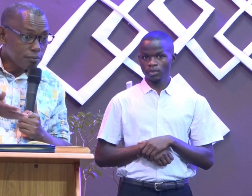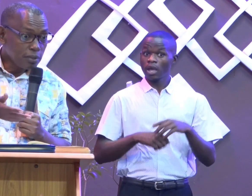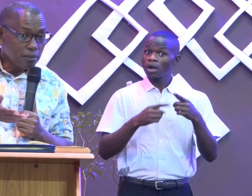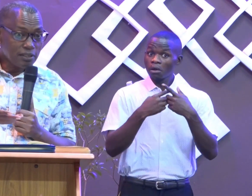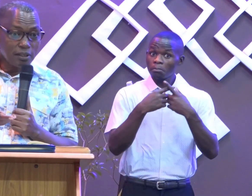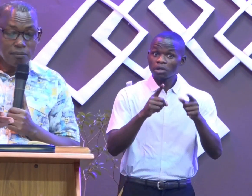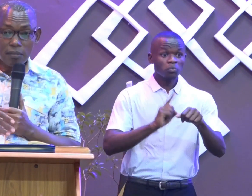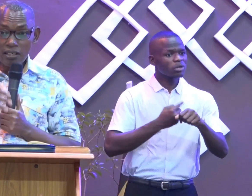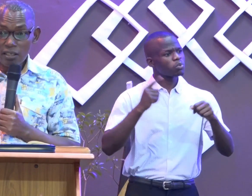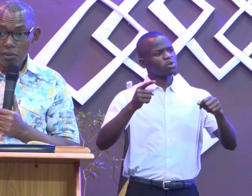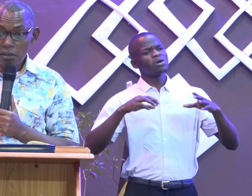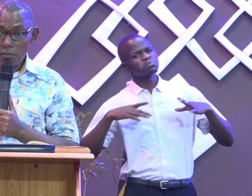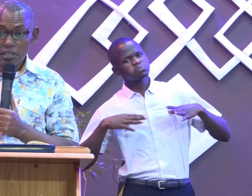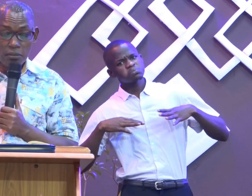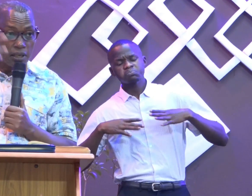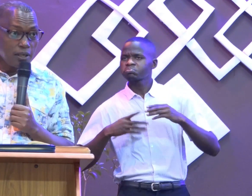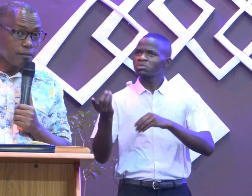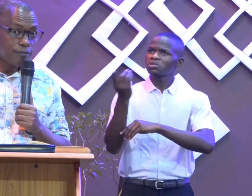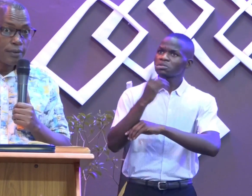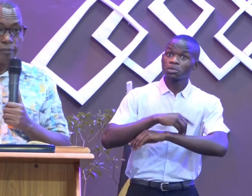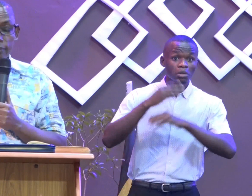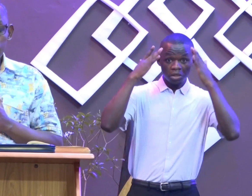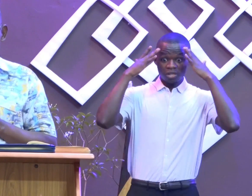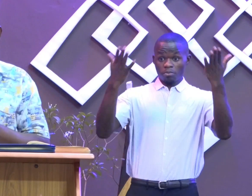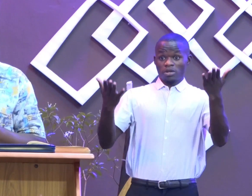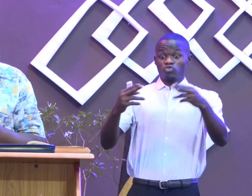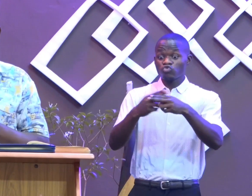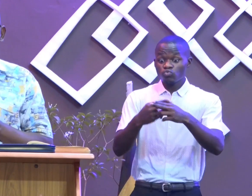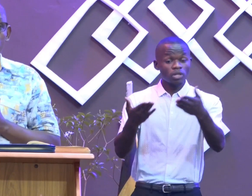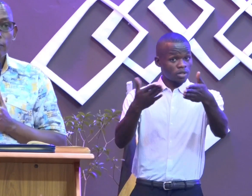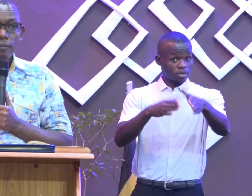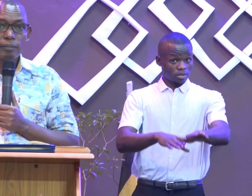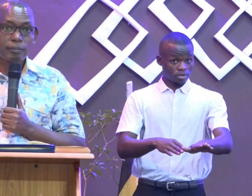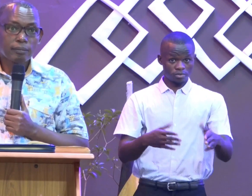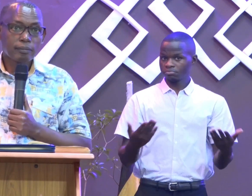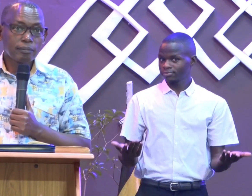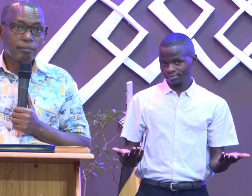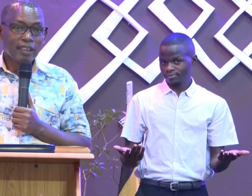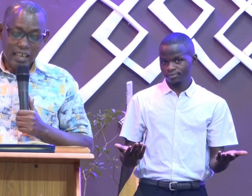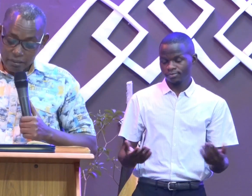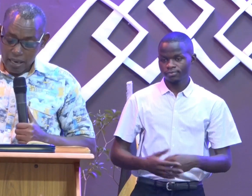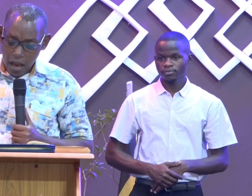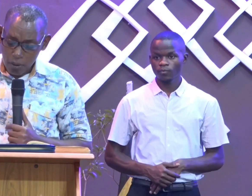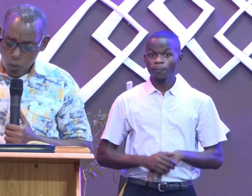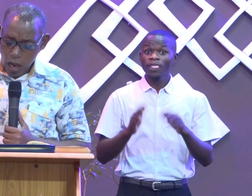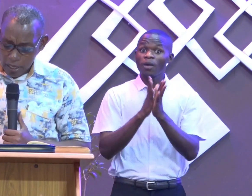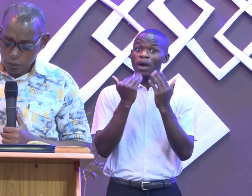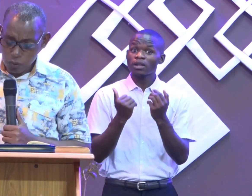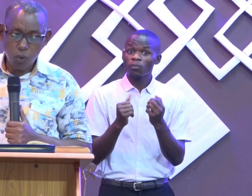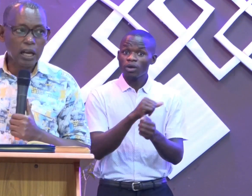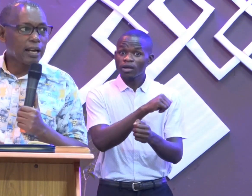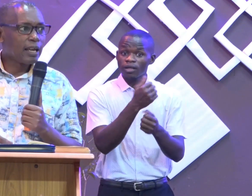ba bebase basibye tebamanyi tibagenda kufa. But they rested not knowing that they were going to die. Kati bana